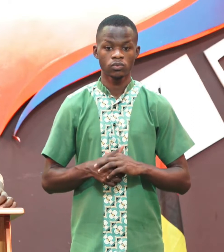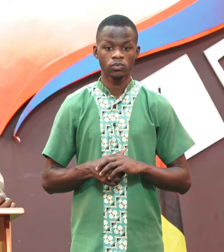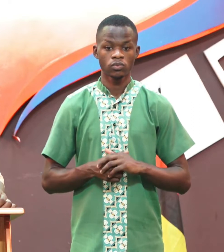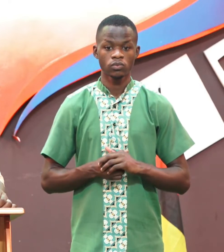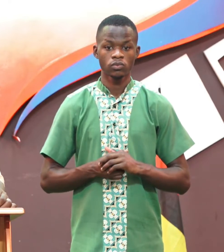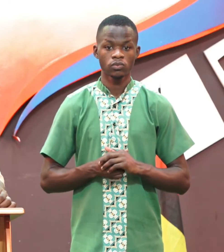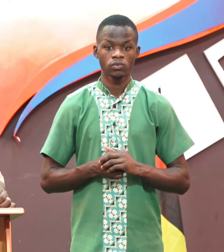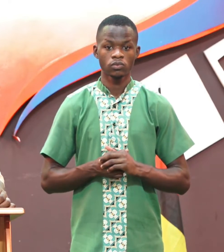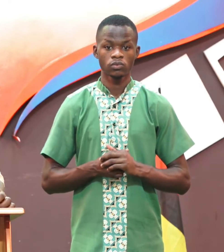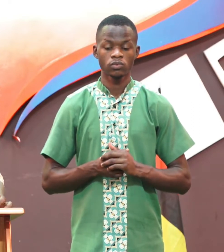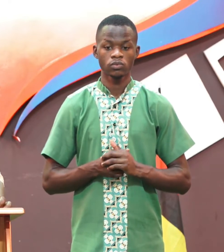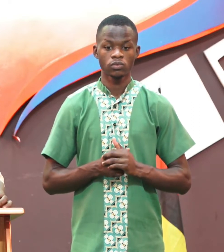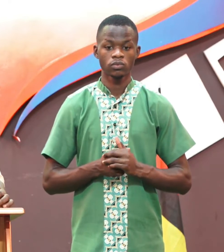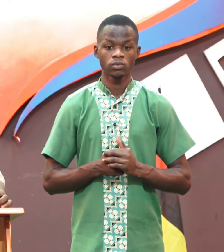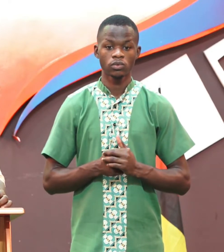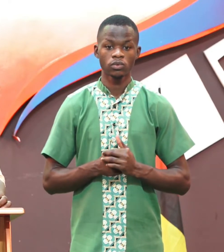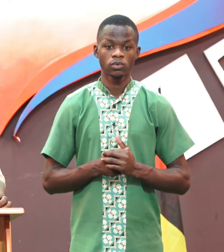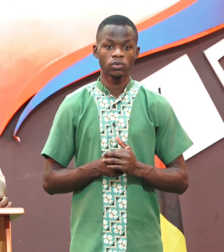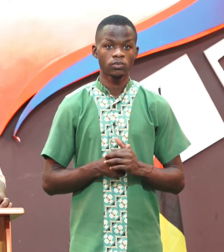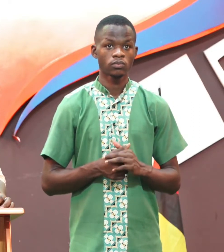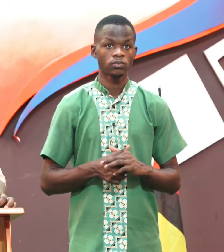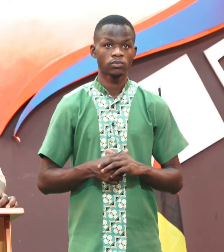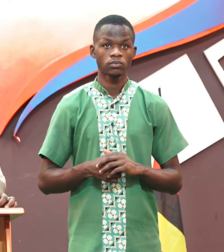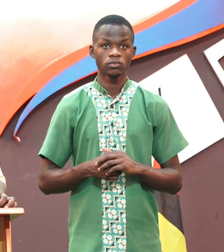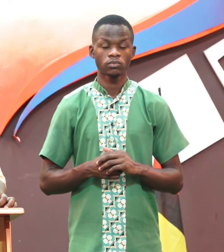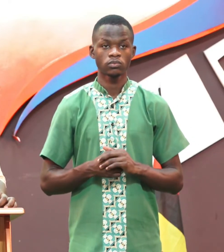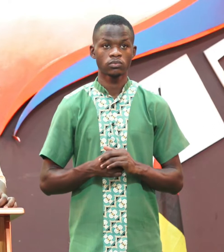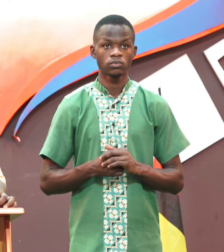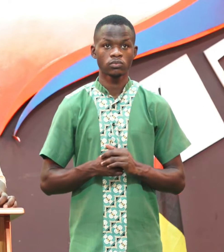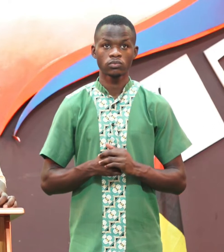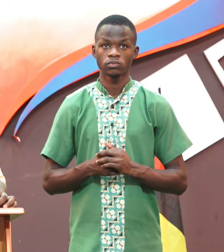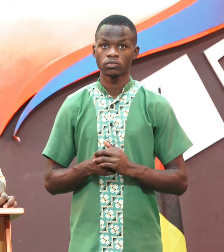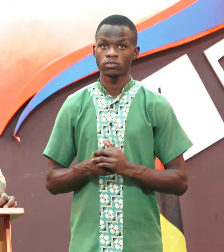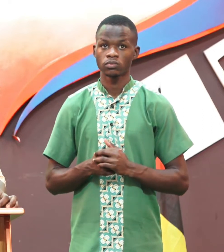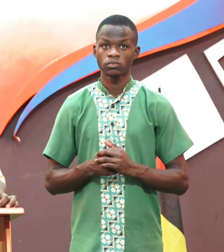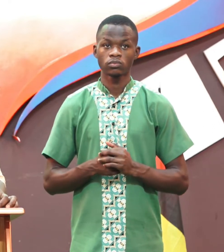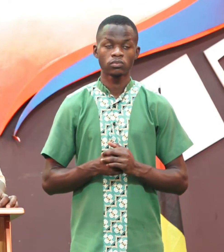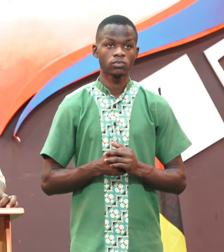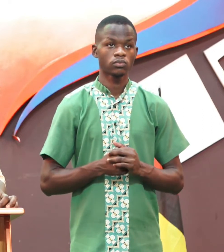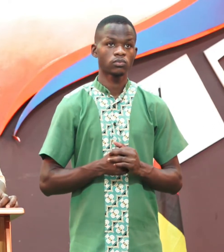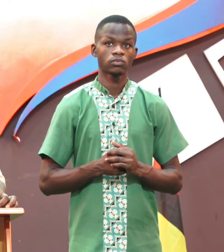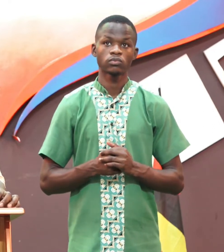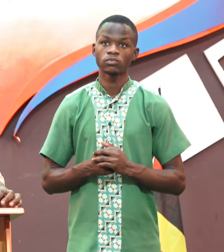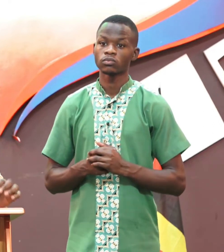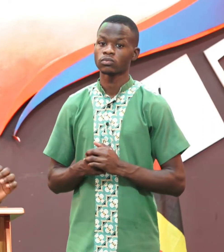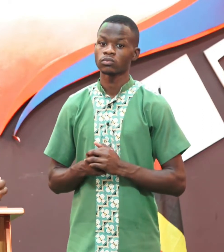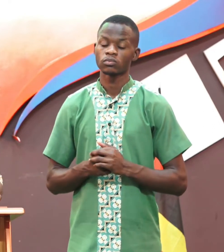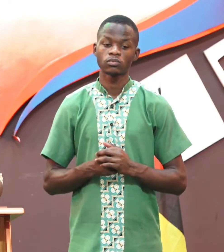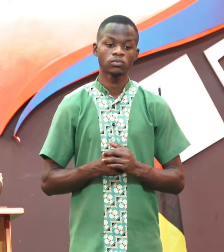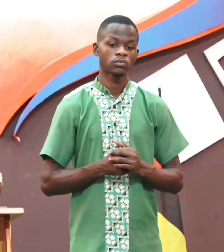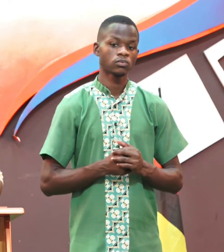kugirirwa kyejo. Akuma akamwa ke anyweza obulamu bwe, naye ayasama ennyo akamwa ke aliba